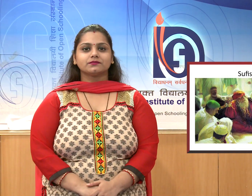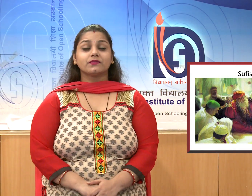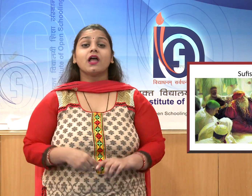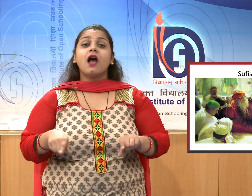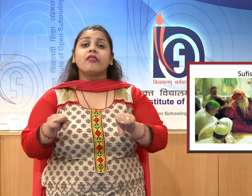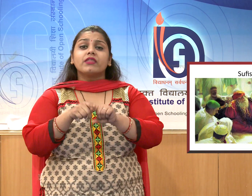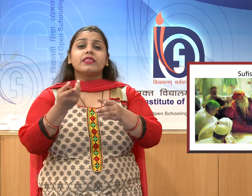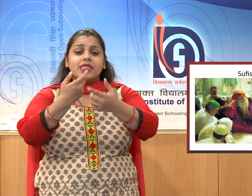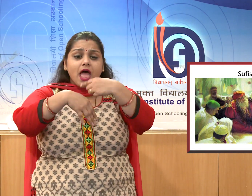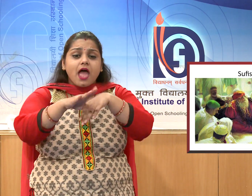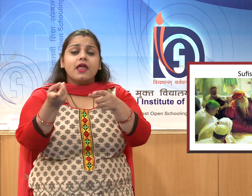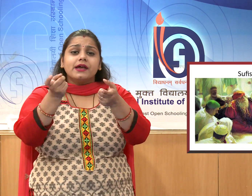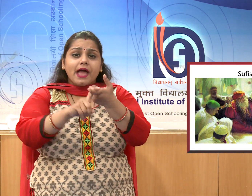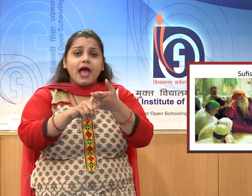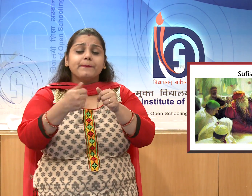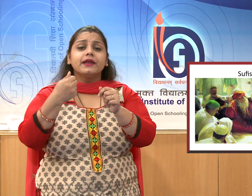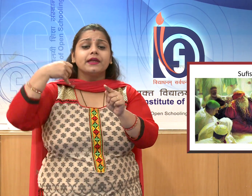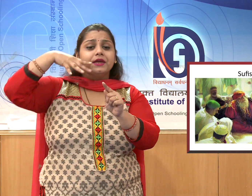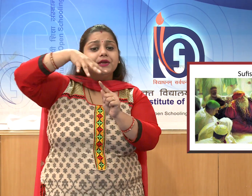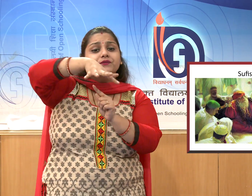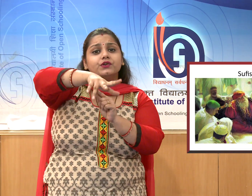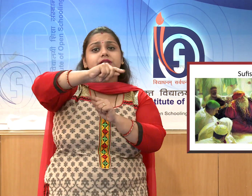As a result, their influence over the masses,